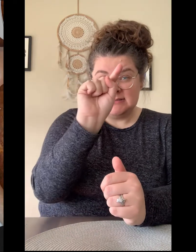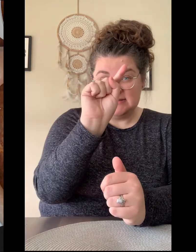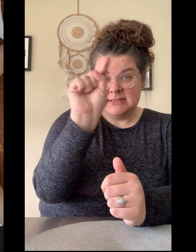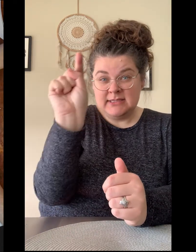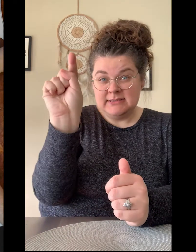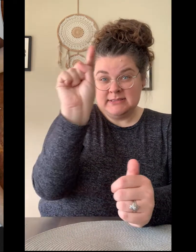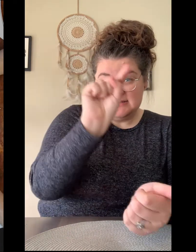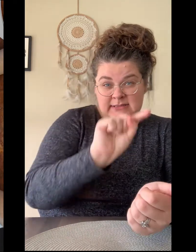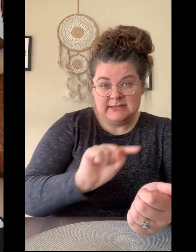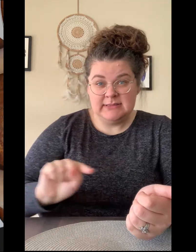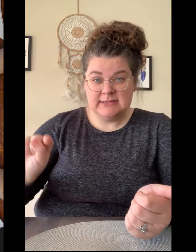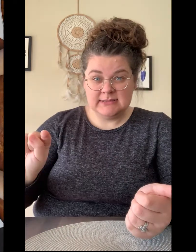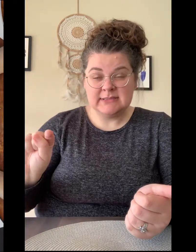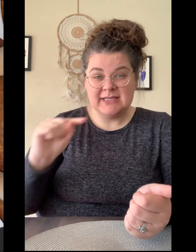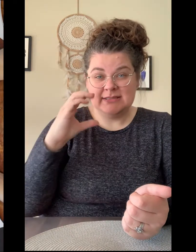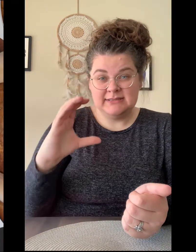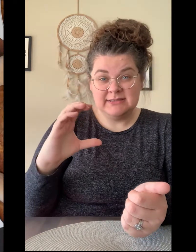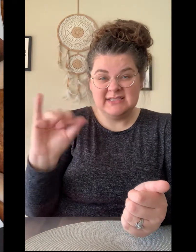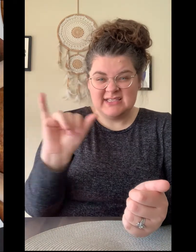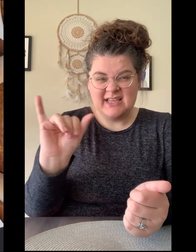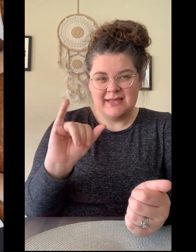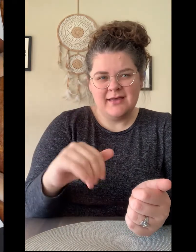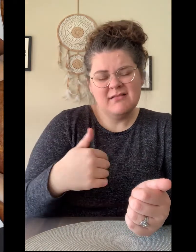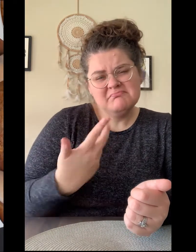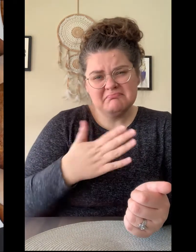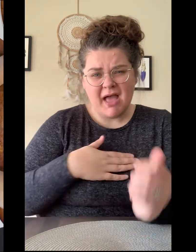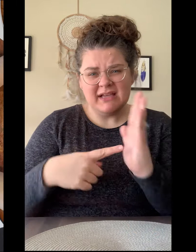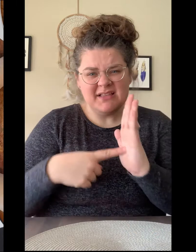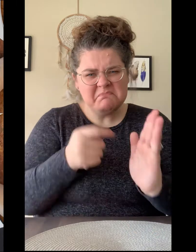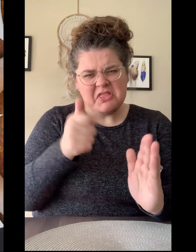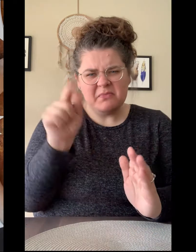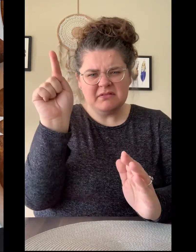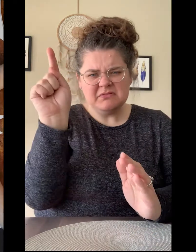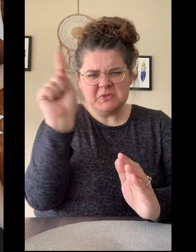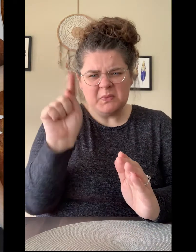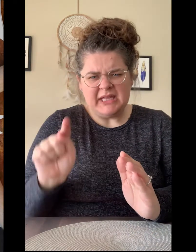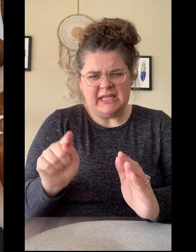the bottom. And on this example, I made it a little squiggly.